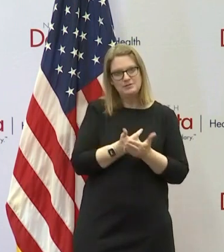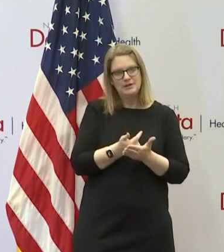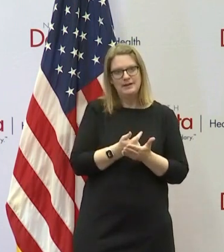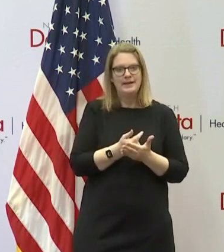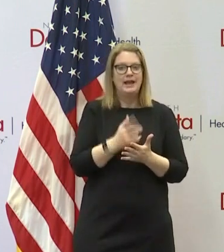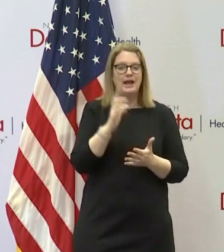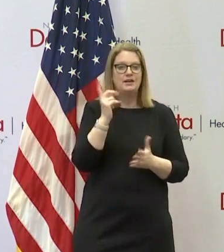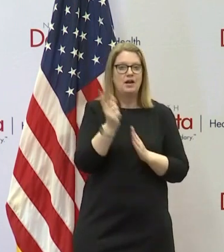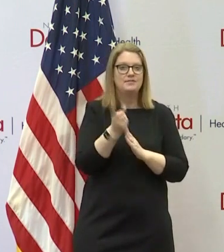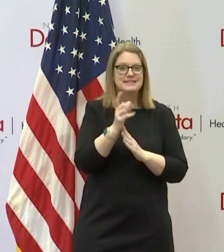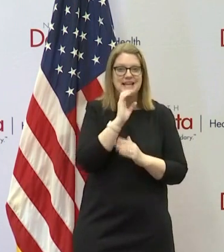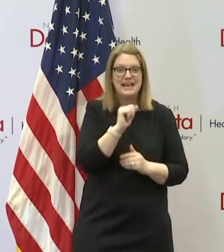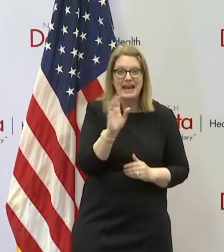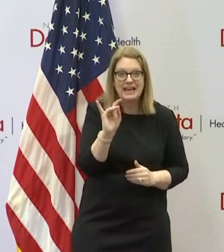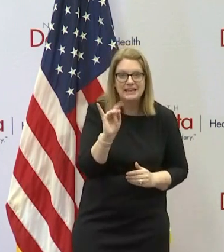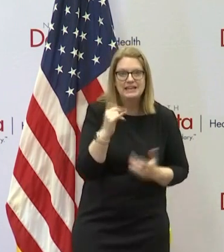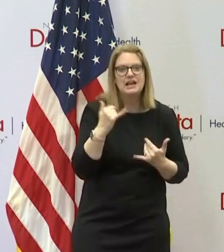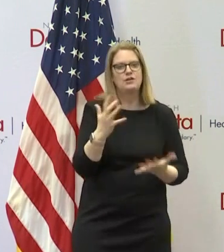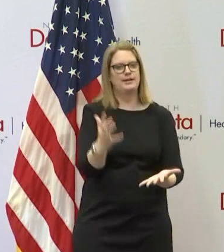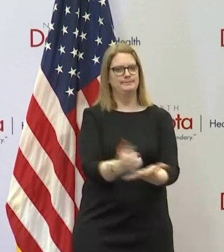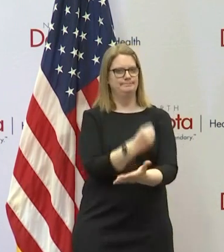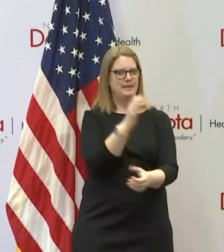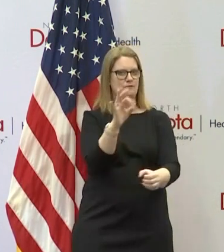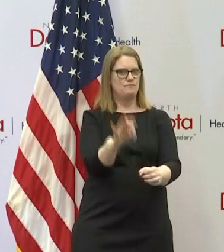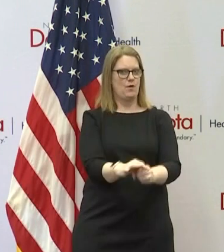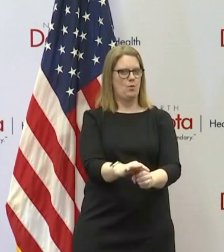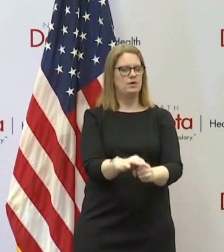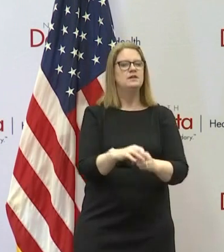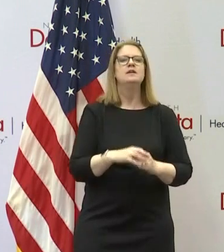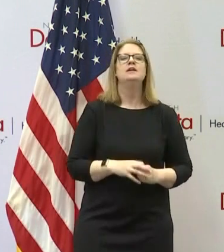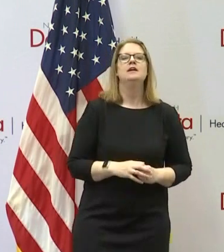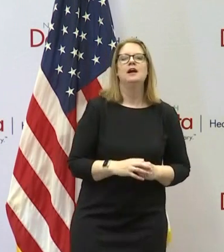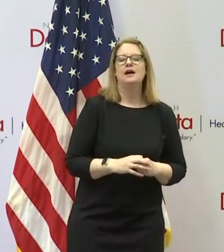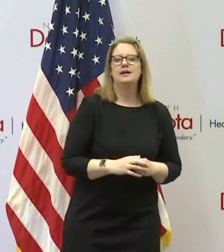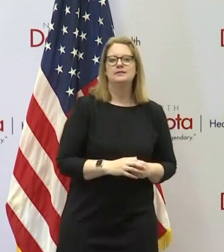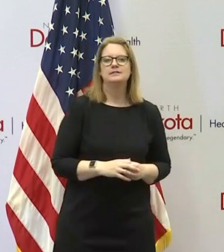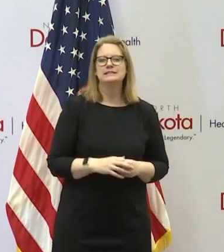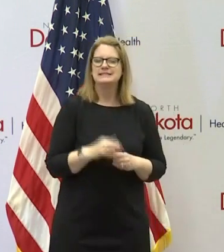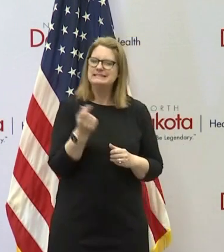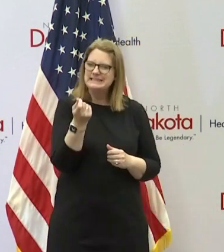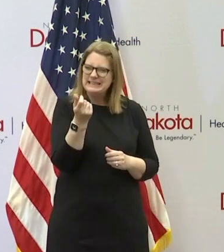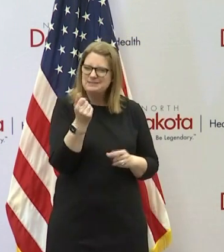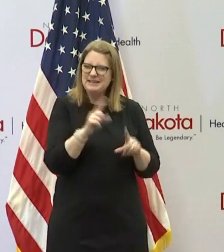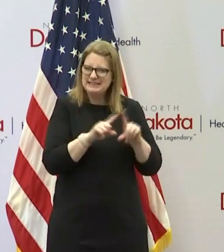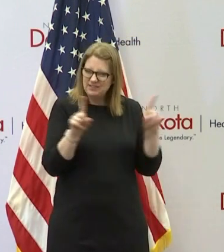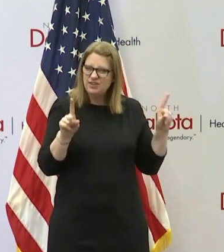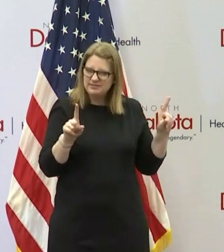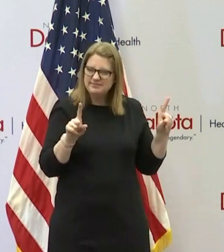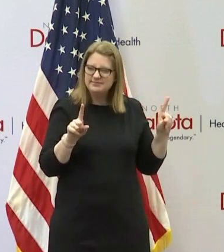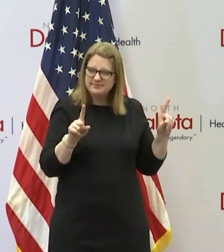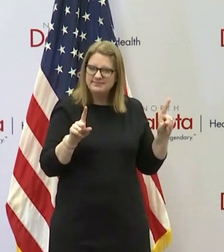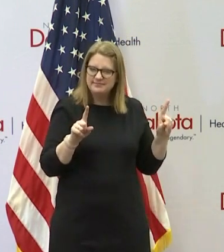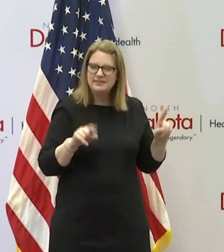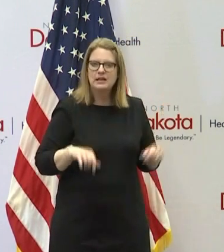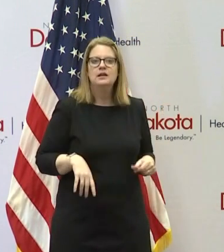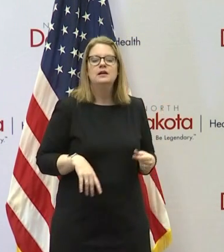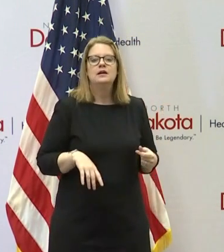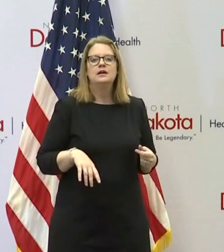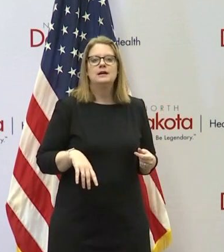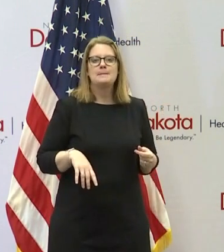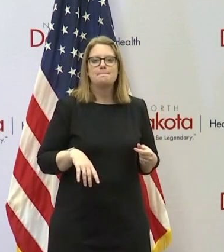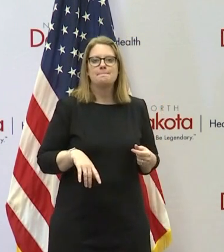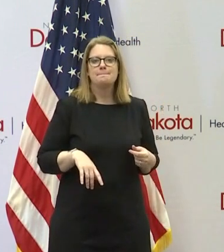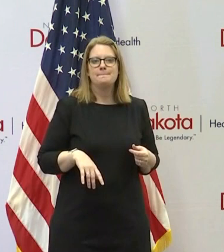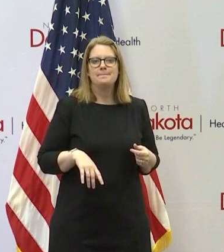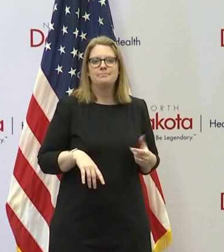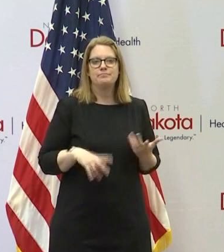voted before, here's your chance to vote. And but this one is going to be a little bit different because we did early on in